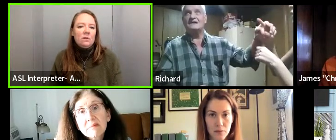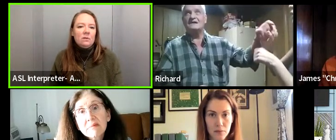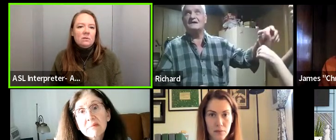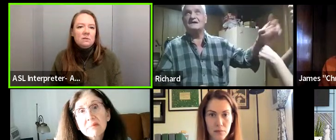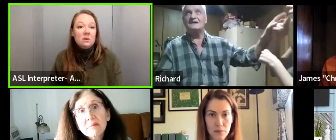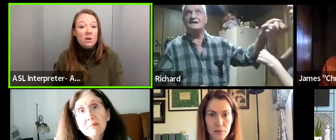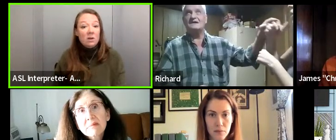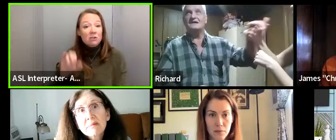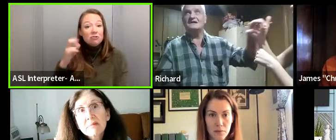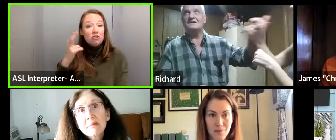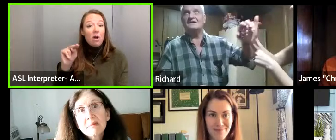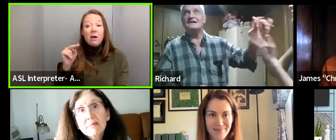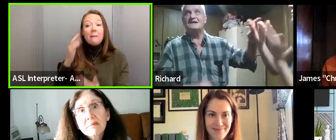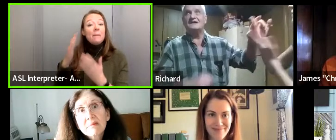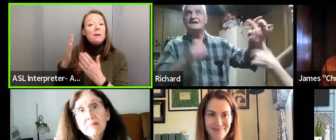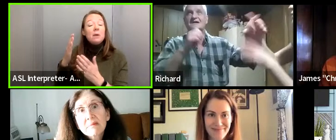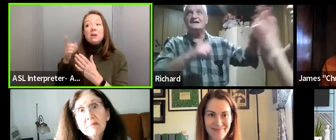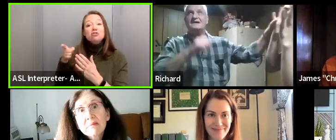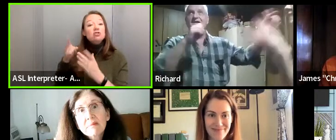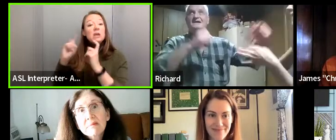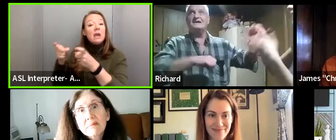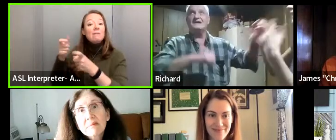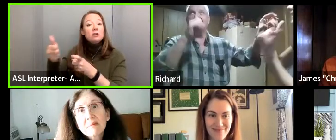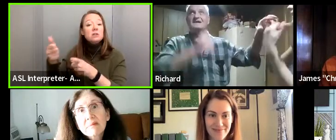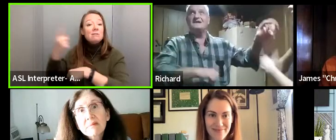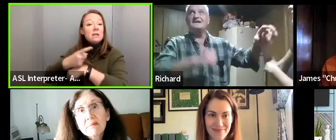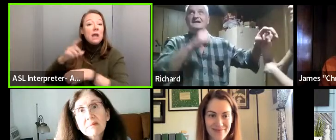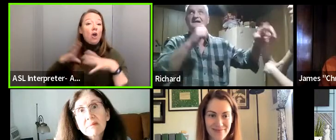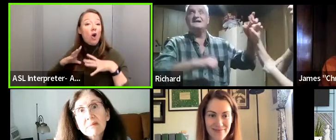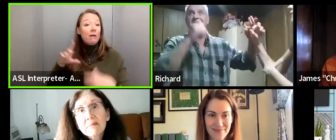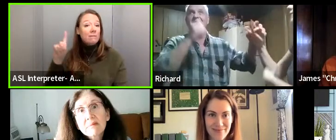So maybe she gave her the day off.